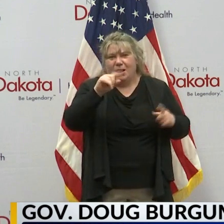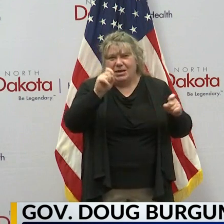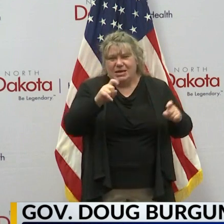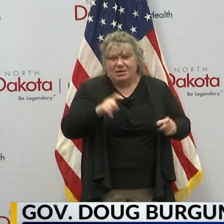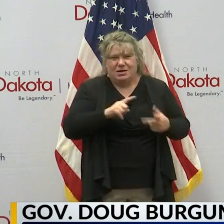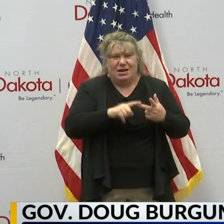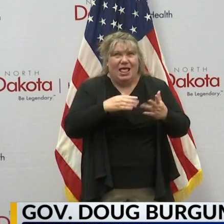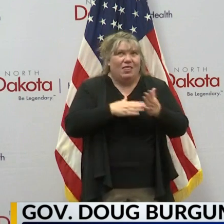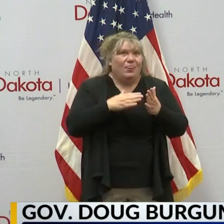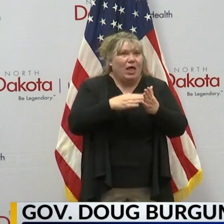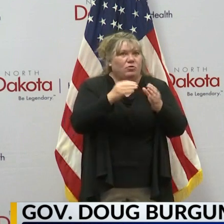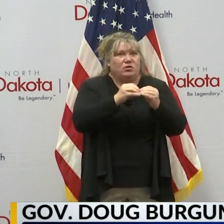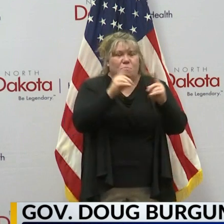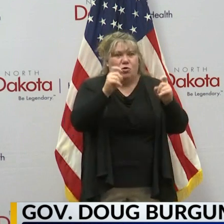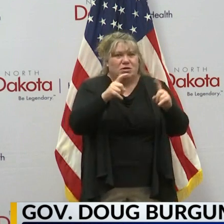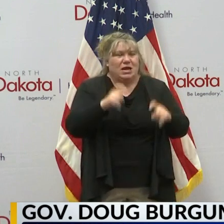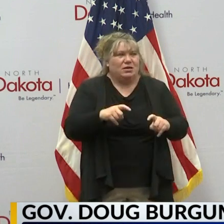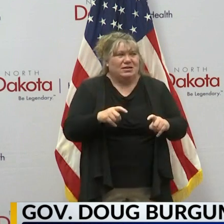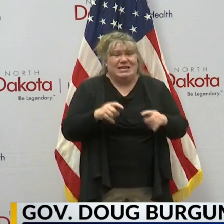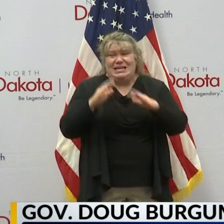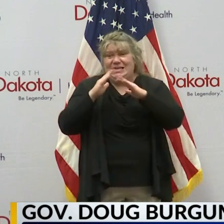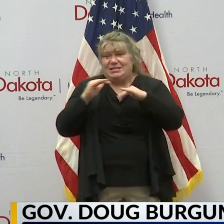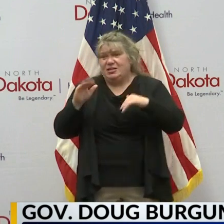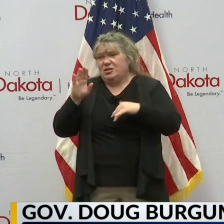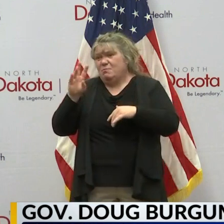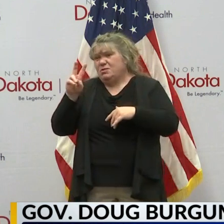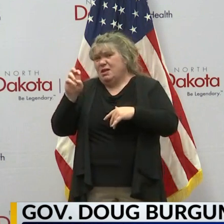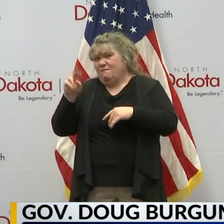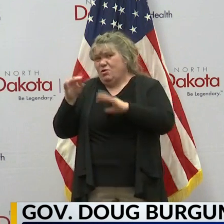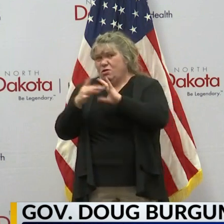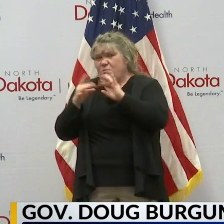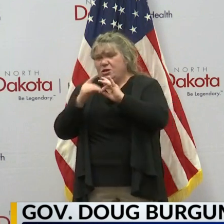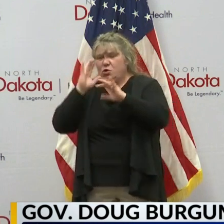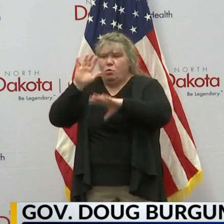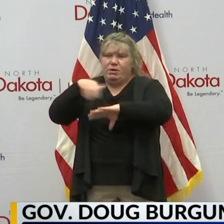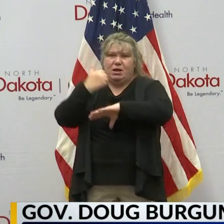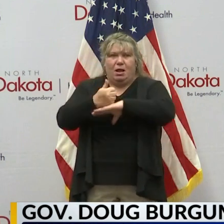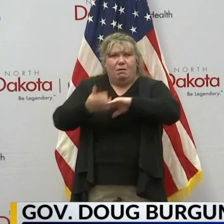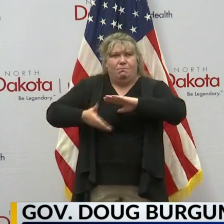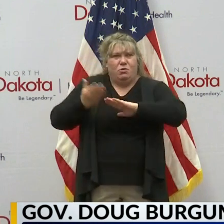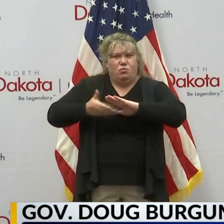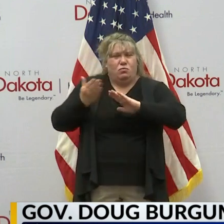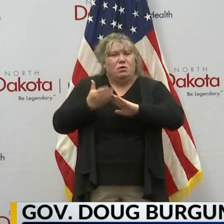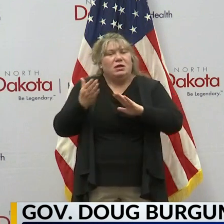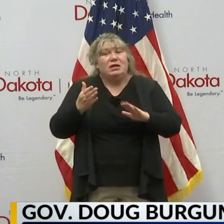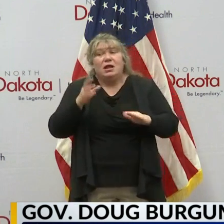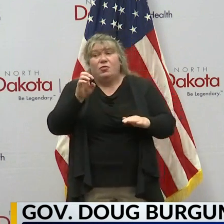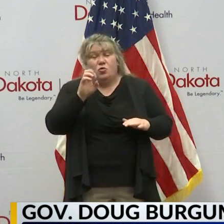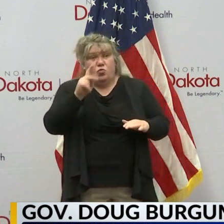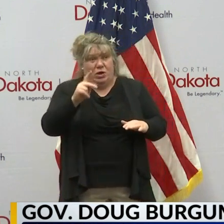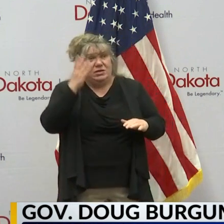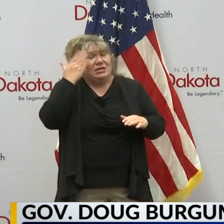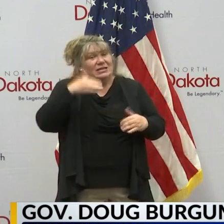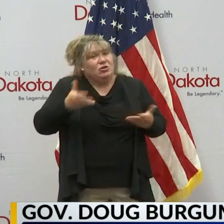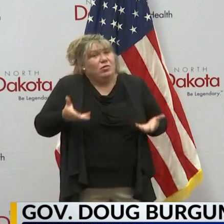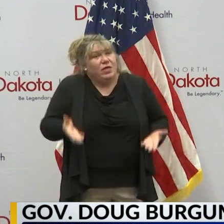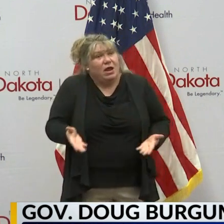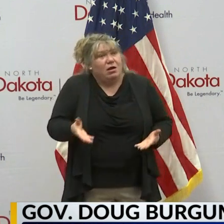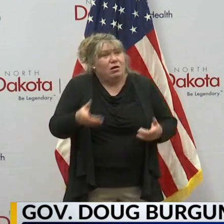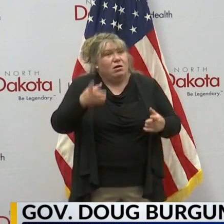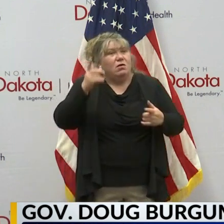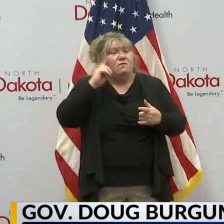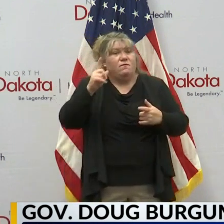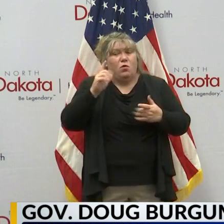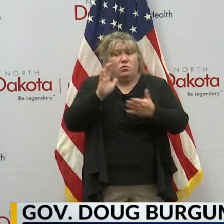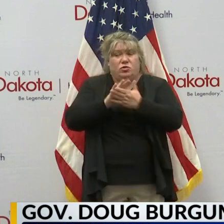should have the systems that Vern talked about will be up and running. And so we'll be able to, the risks will still be there about bringing